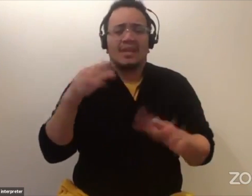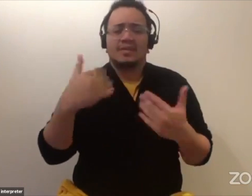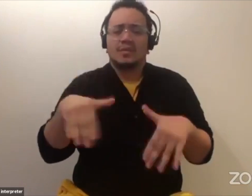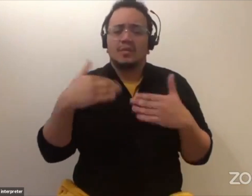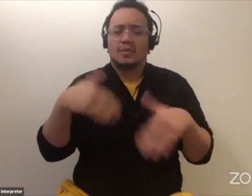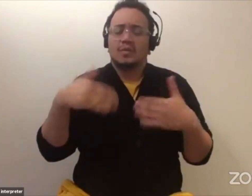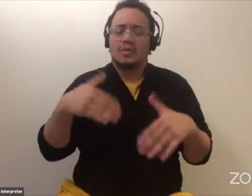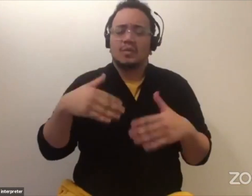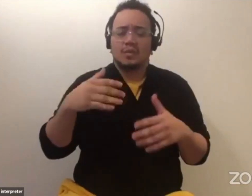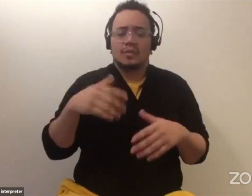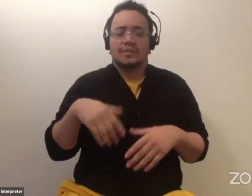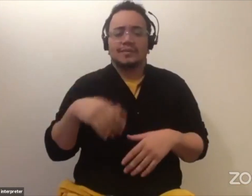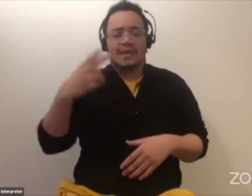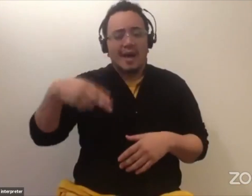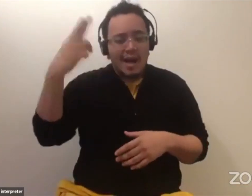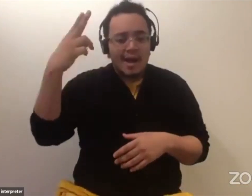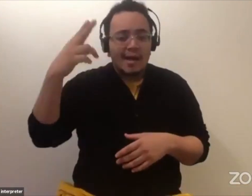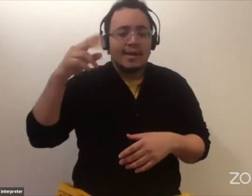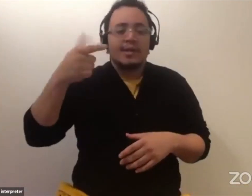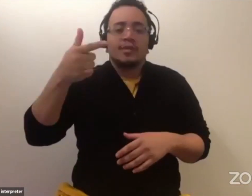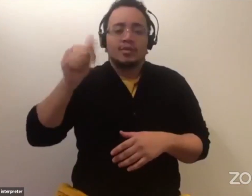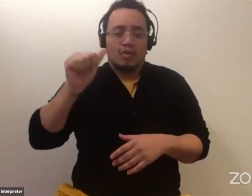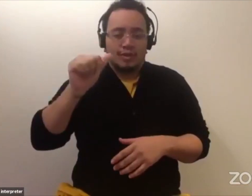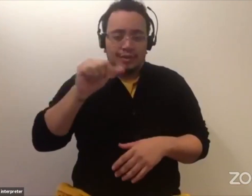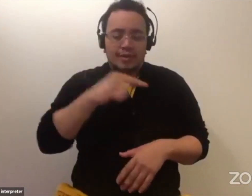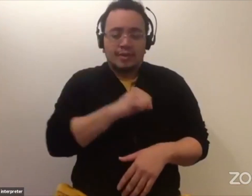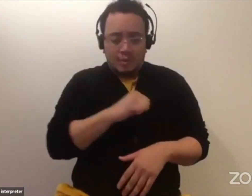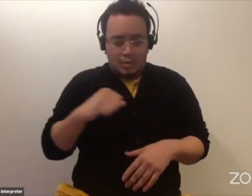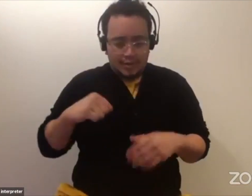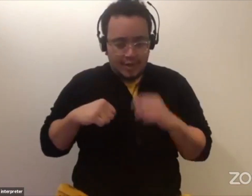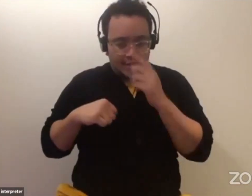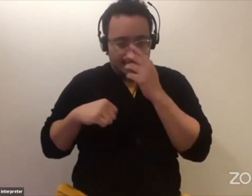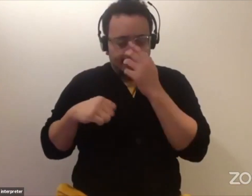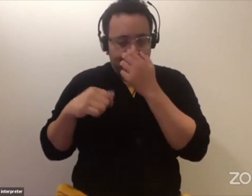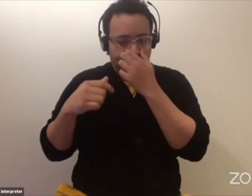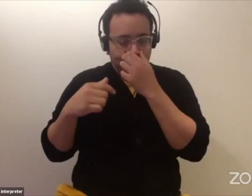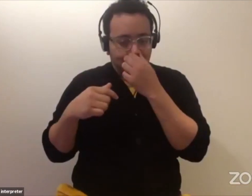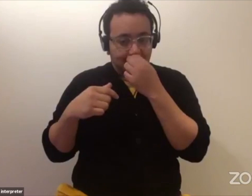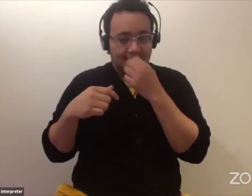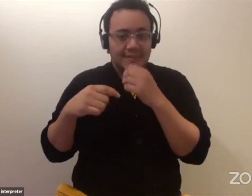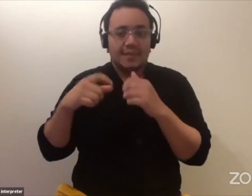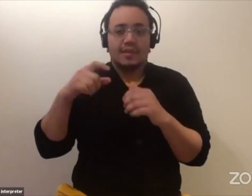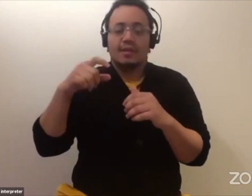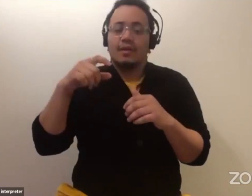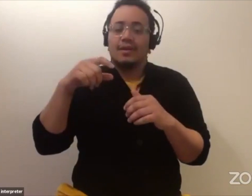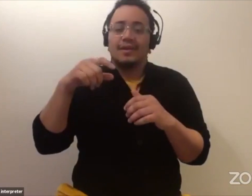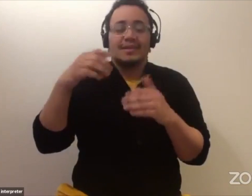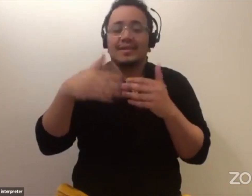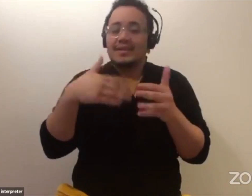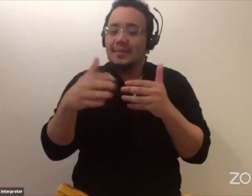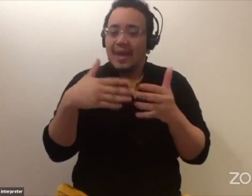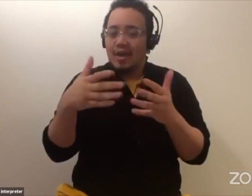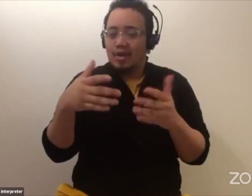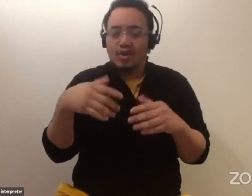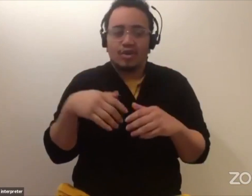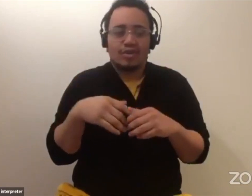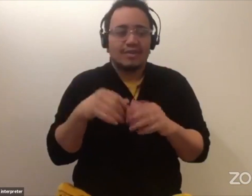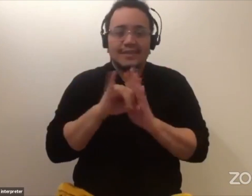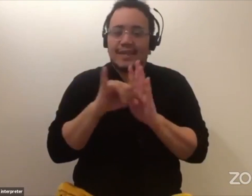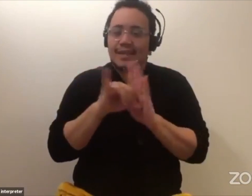The state has shown us that we are insignificant to them. Our Blackness doesn't matter to them. Our Blackness have